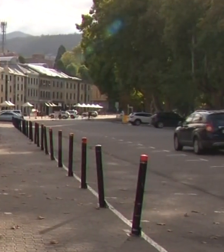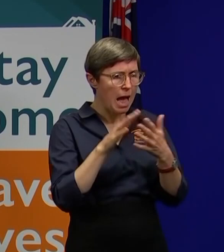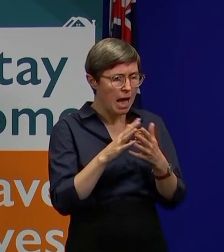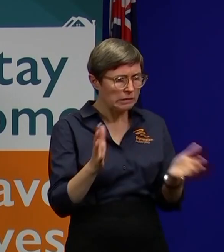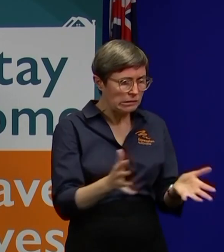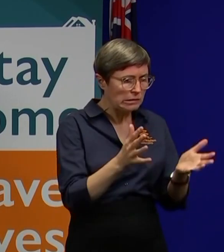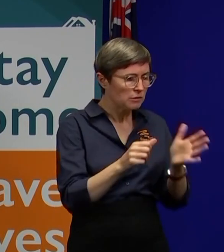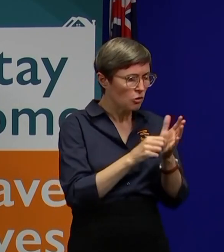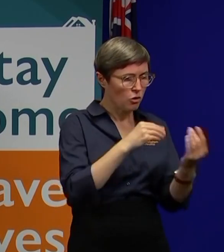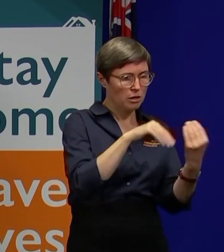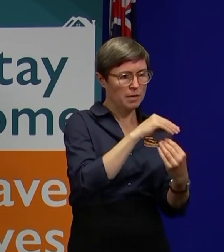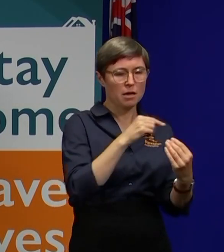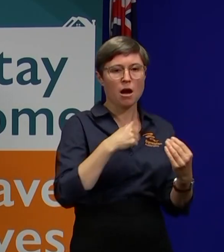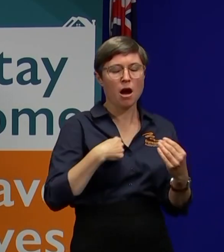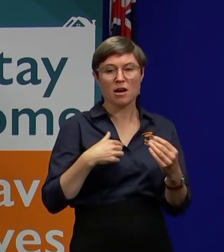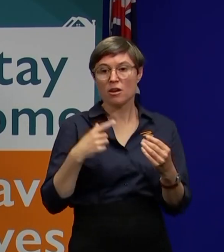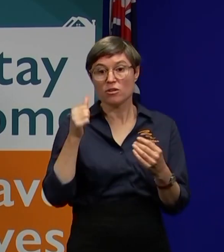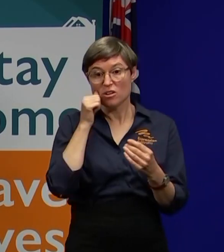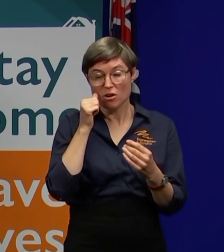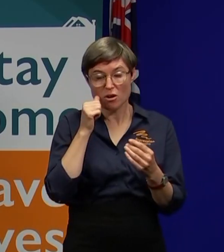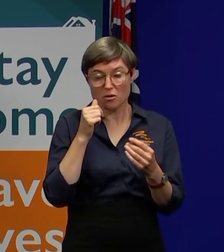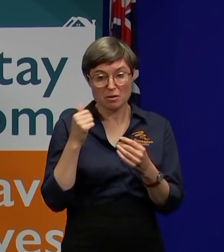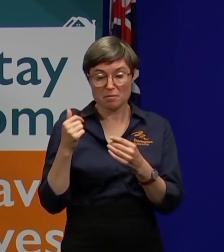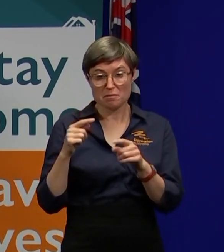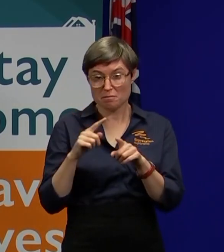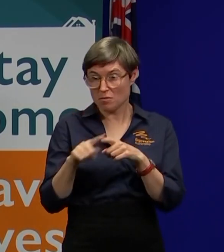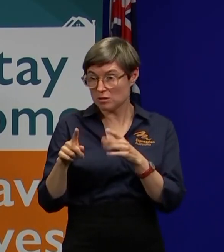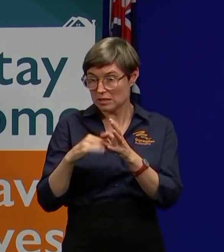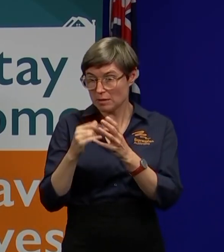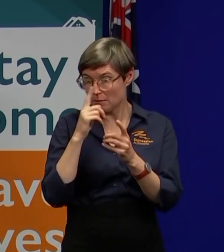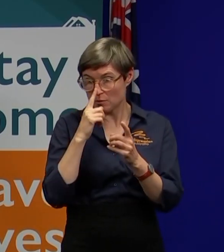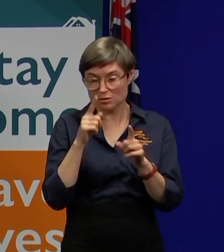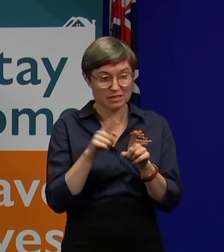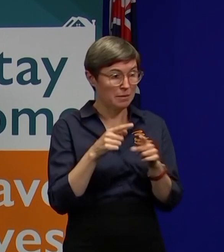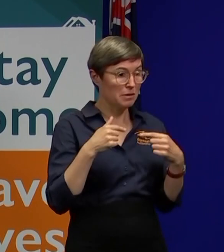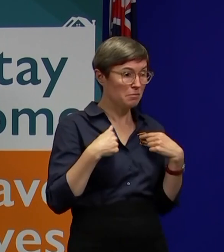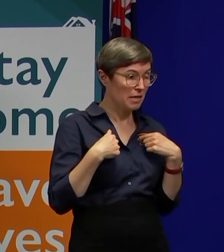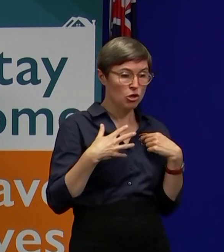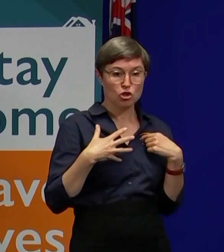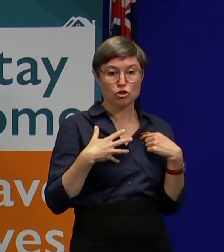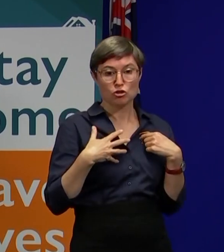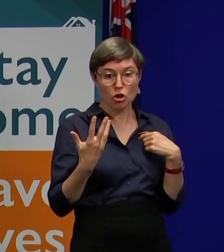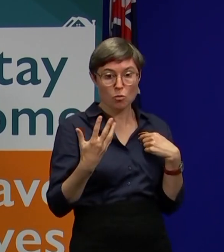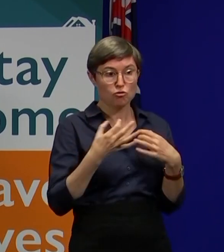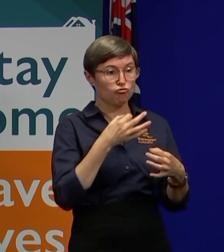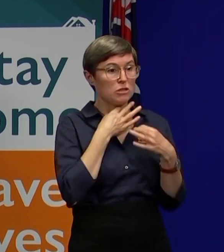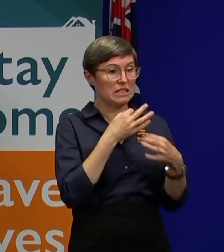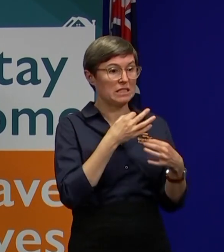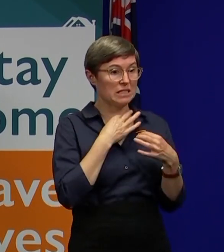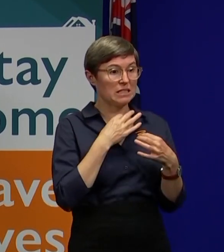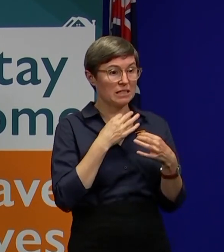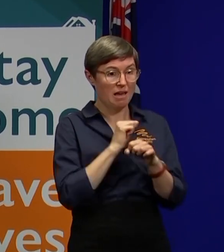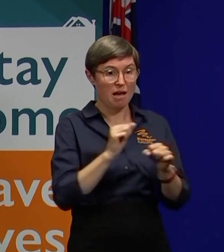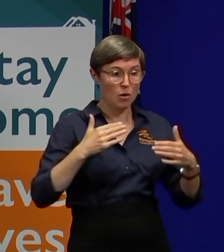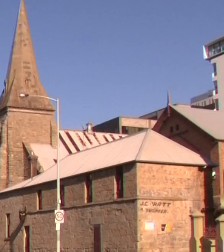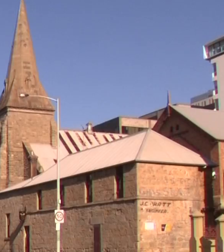The last thing that I'm certain that Tasmanians want, and certainly the last thing that I want to see occur, is that we put at risk Tasmanian lives because